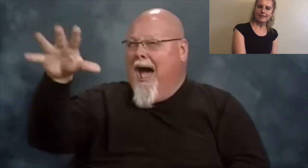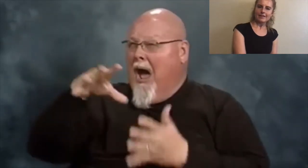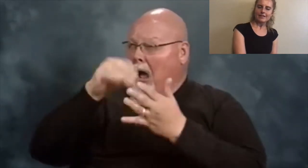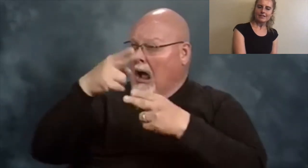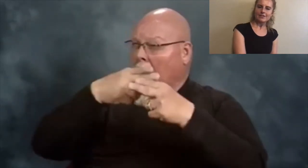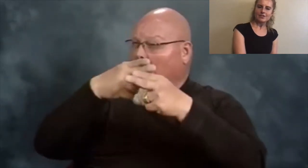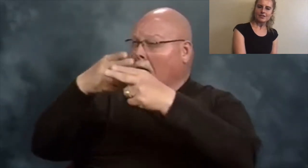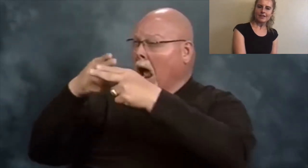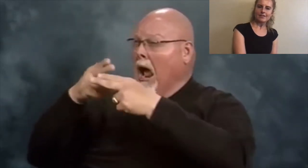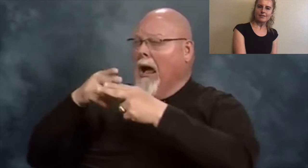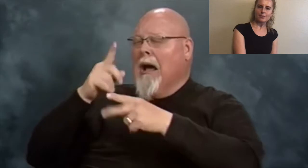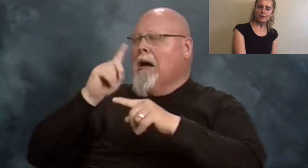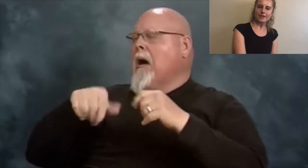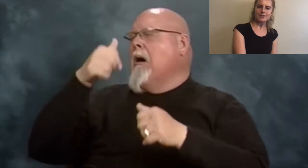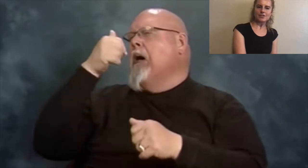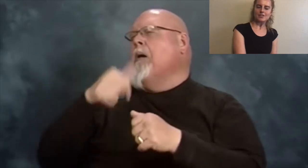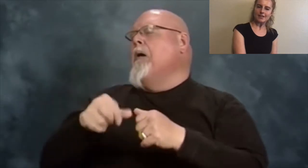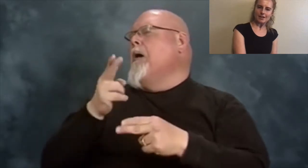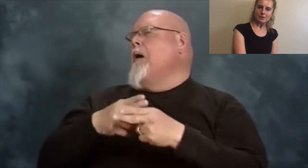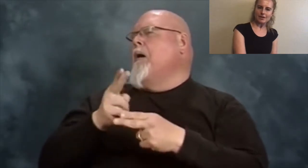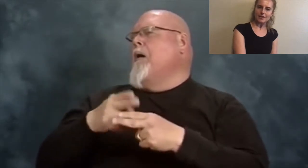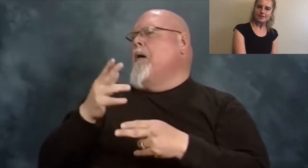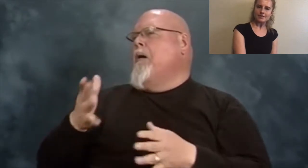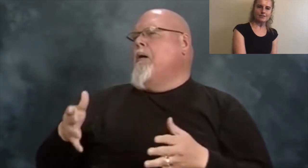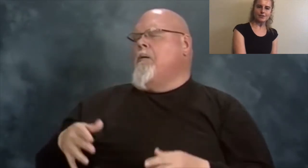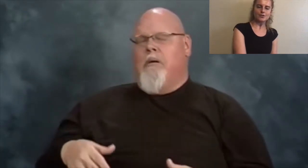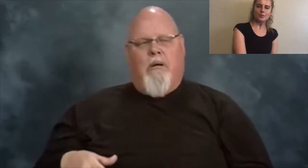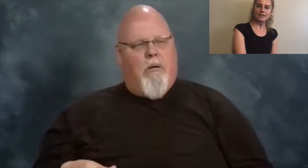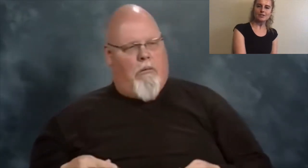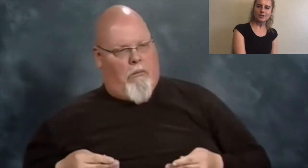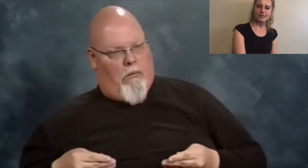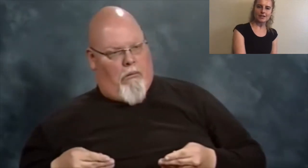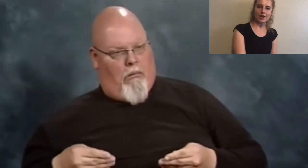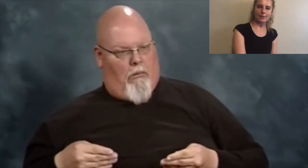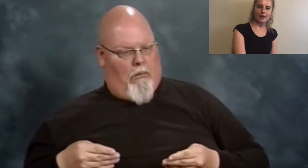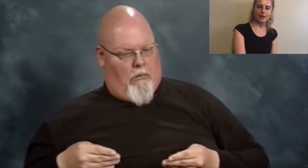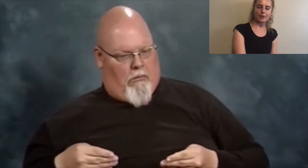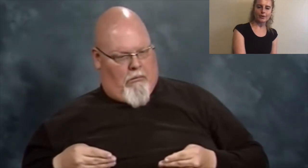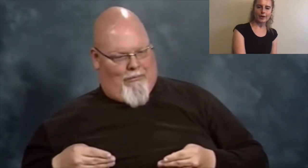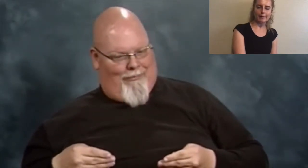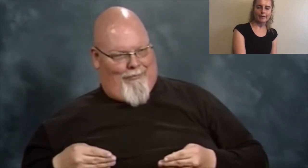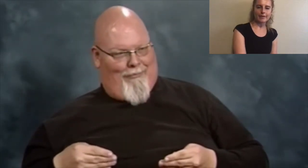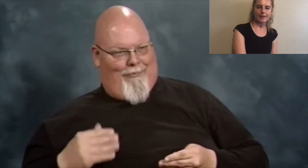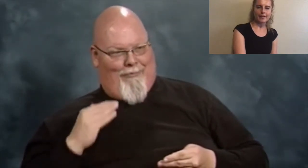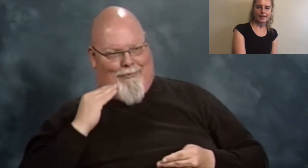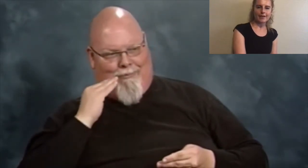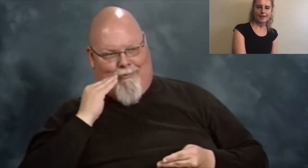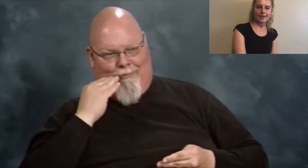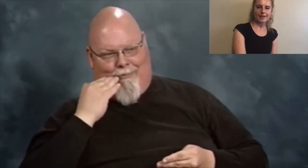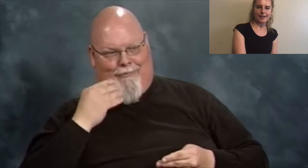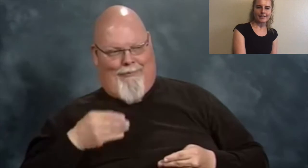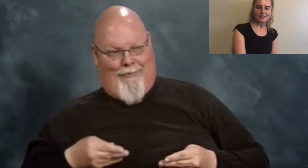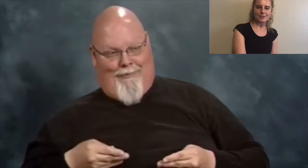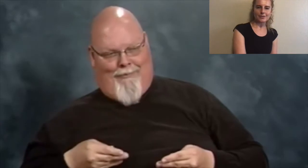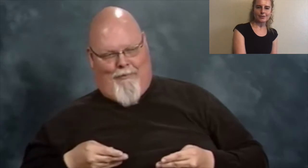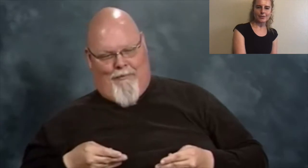And the teacher said, "Well, that's just silly, because there's so many students in here, how would I know your name?" And the student